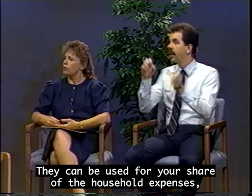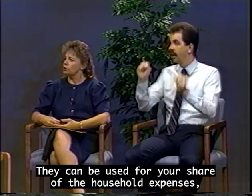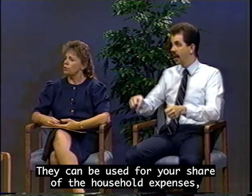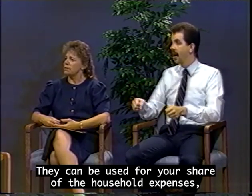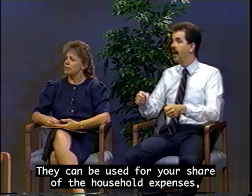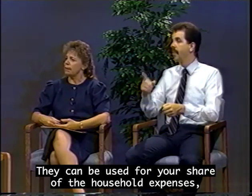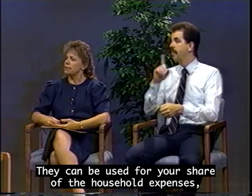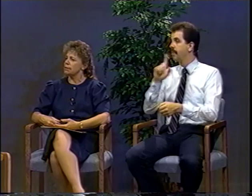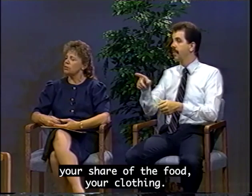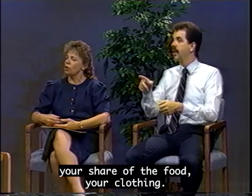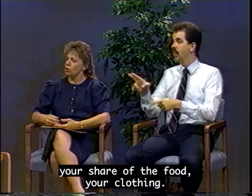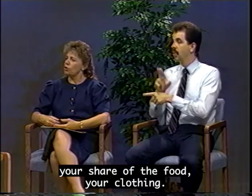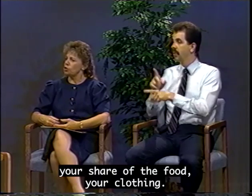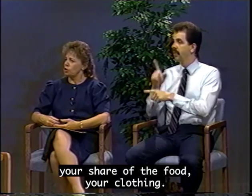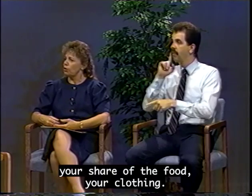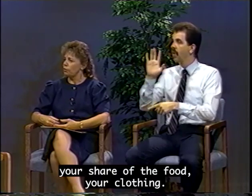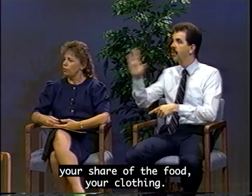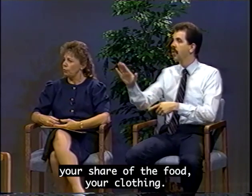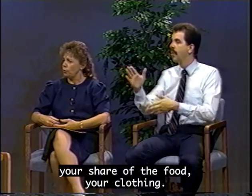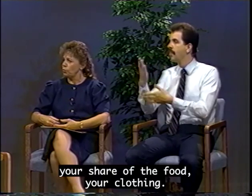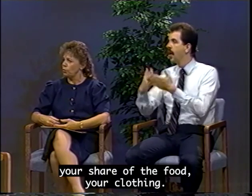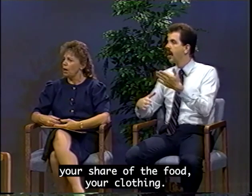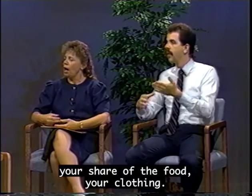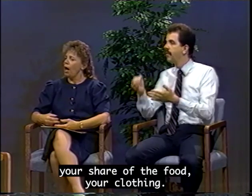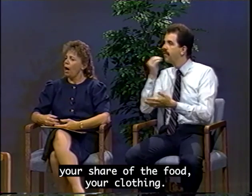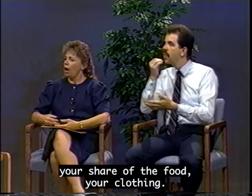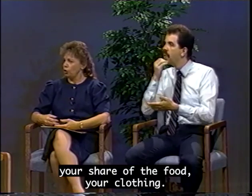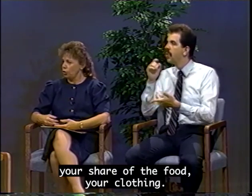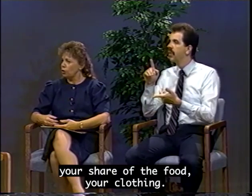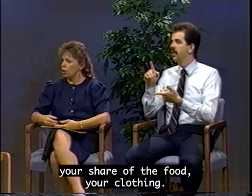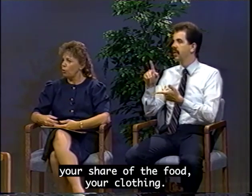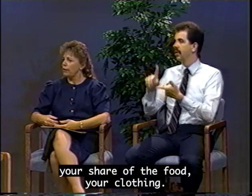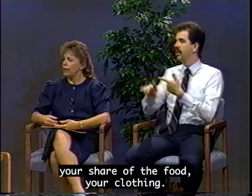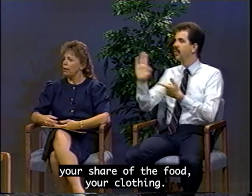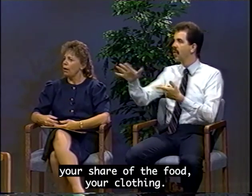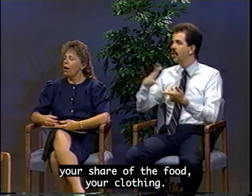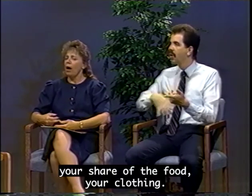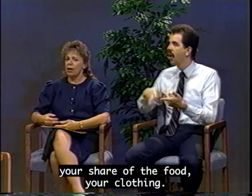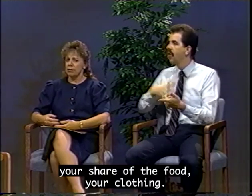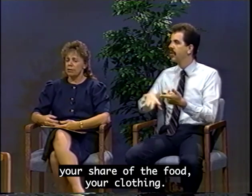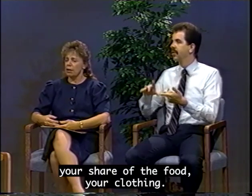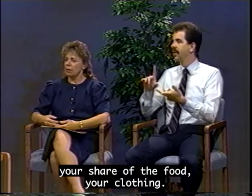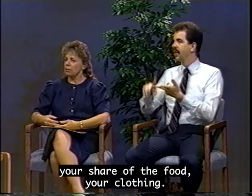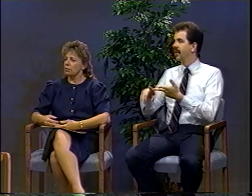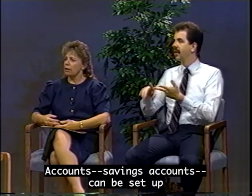share of the household expenses, your share of the food, your clothing.